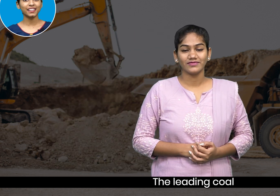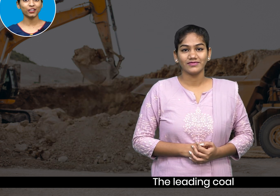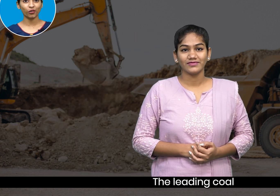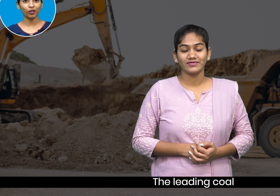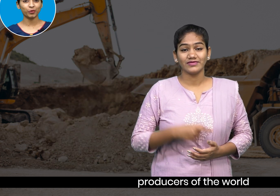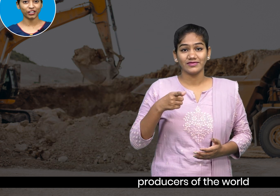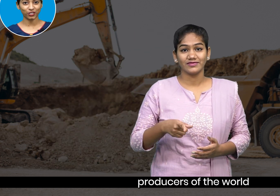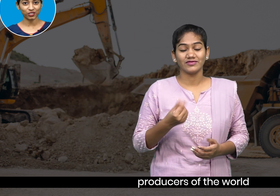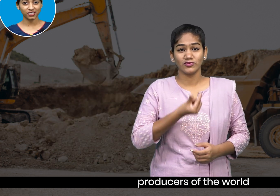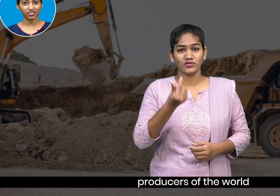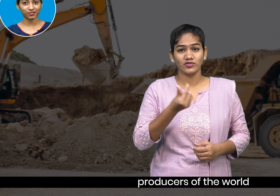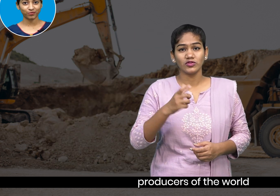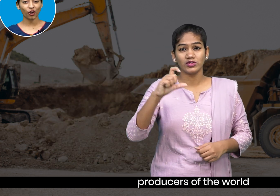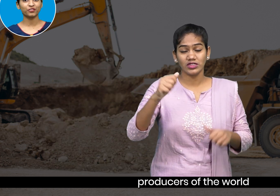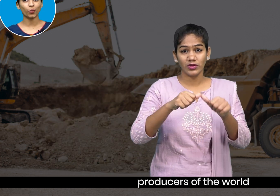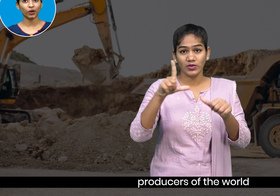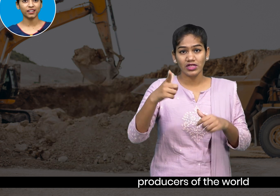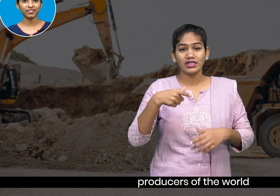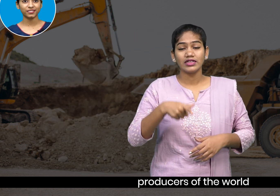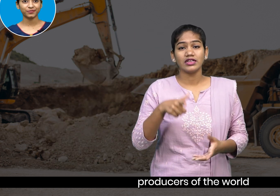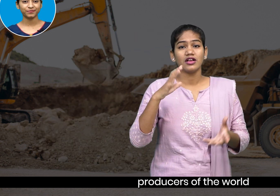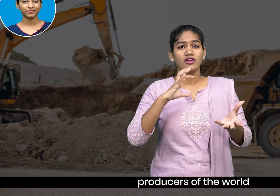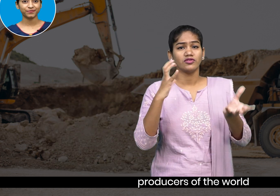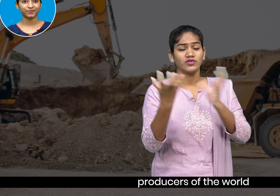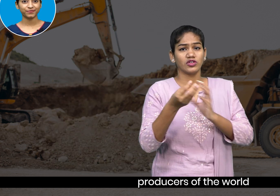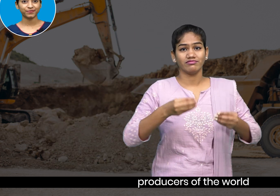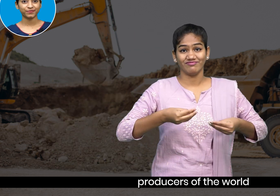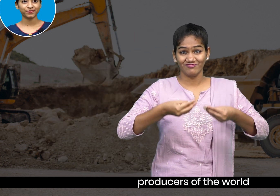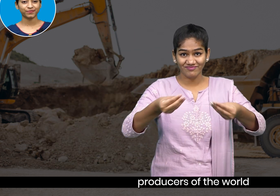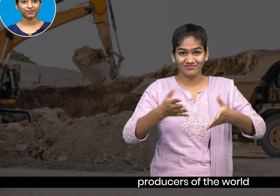The leading coal producers of the world